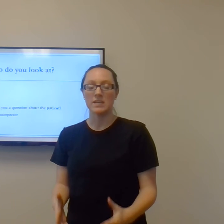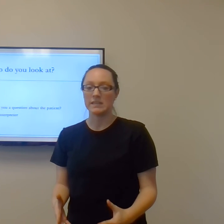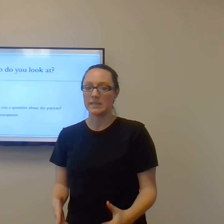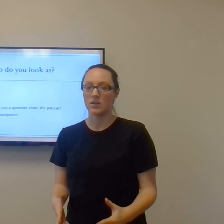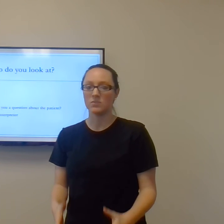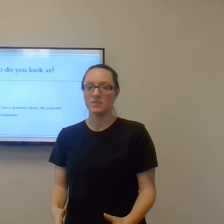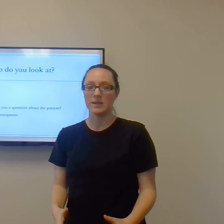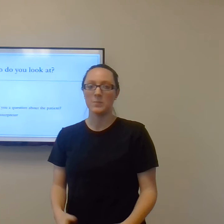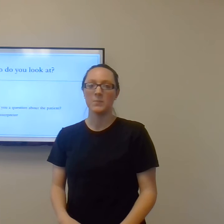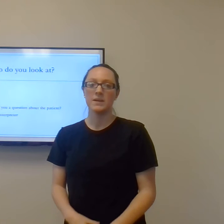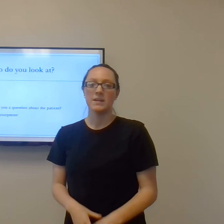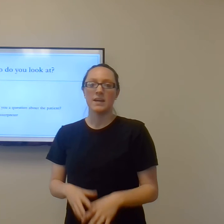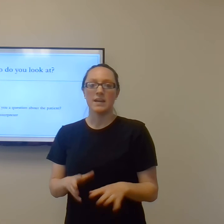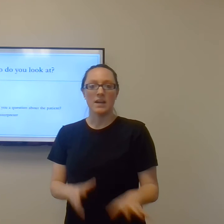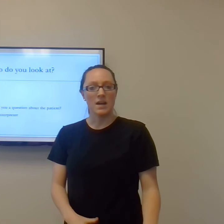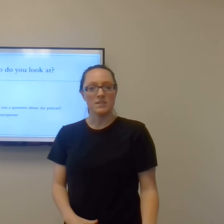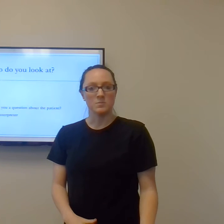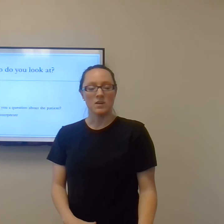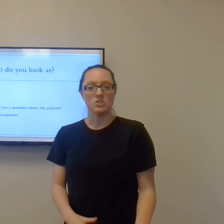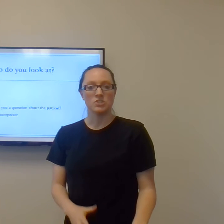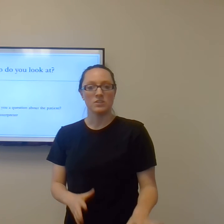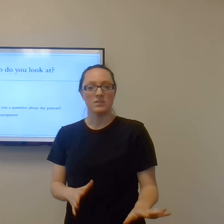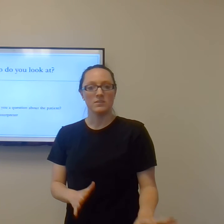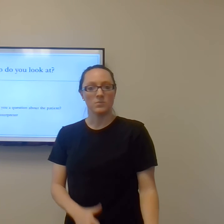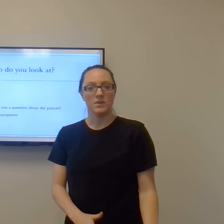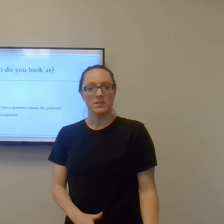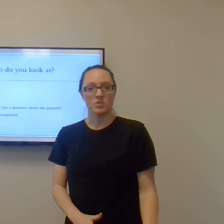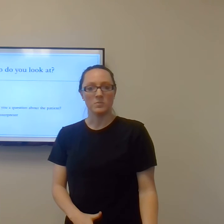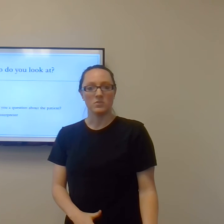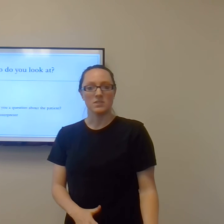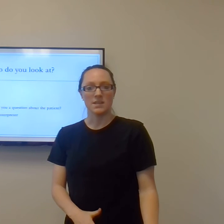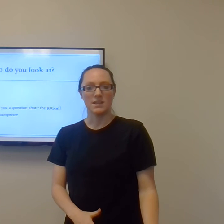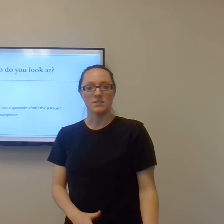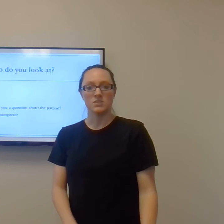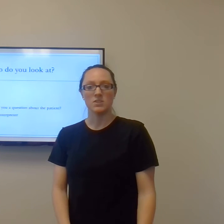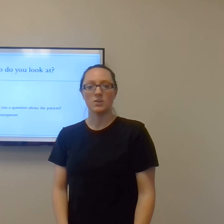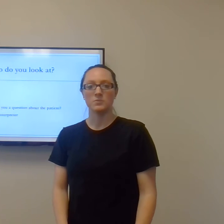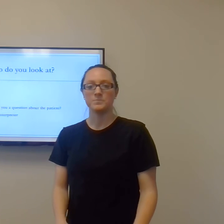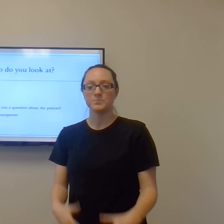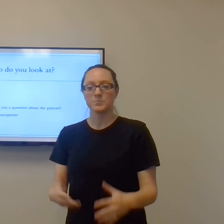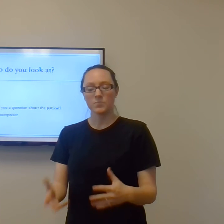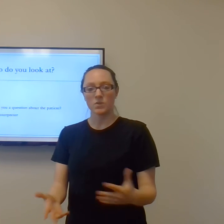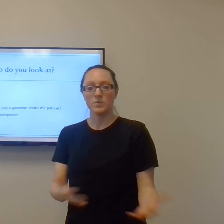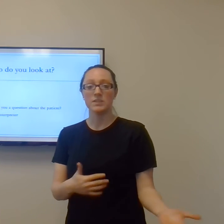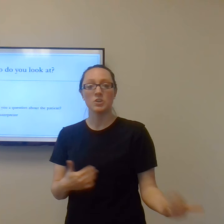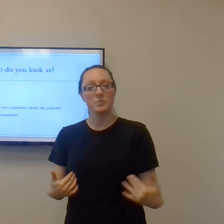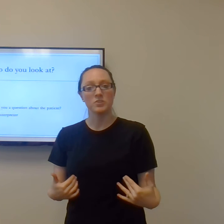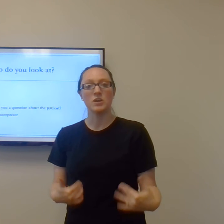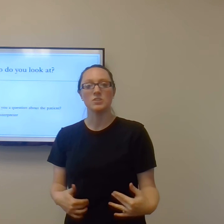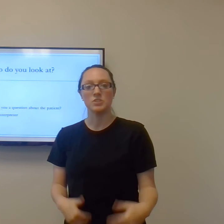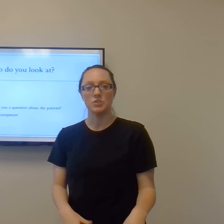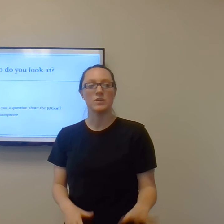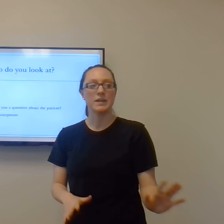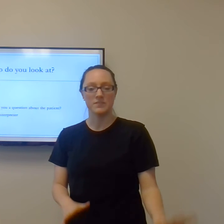taking care of them and not as much what the interpreter is saying. So when the interpreter talks to you, kind of